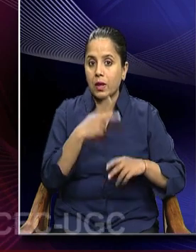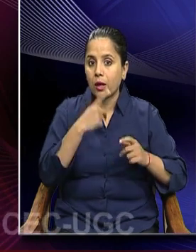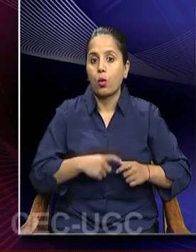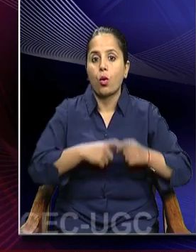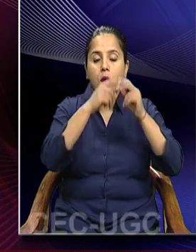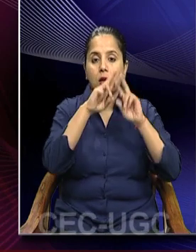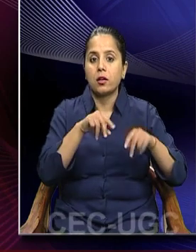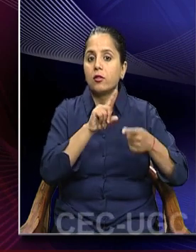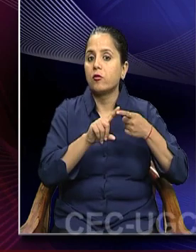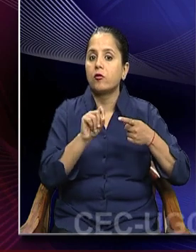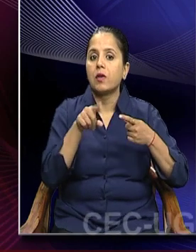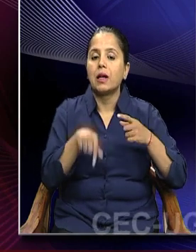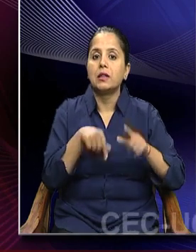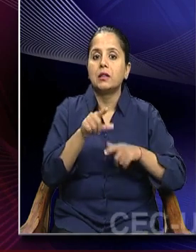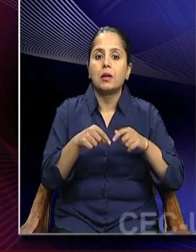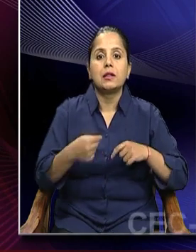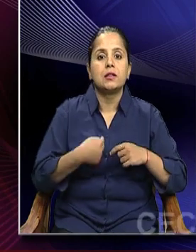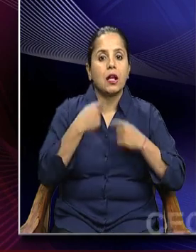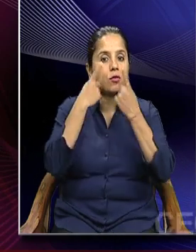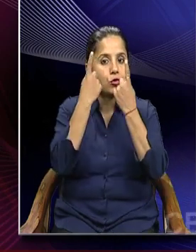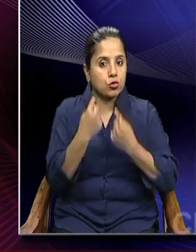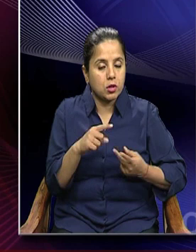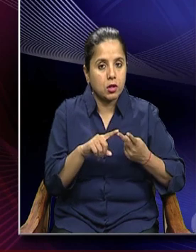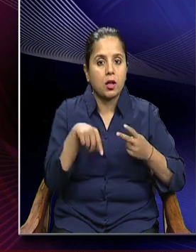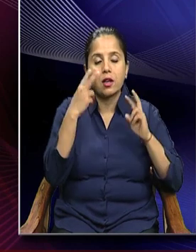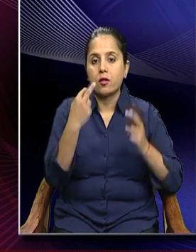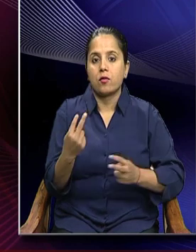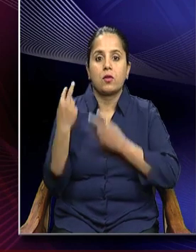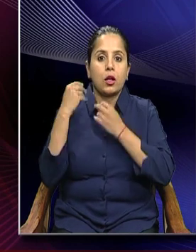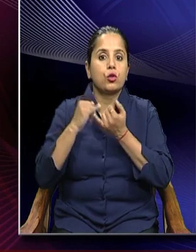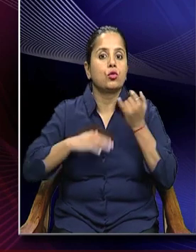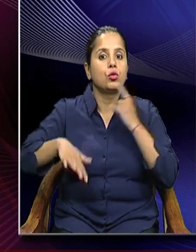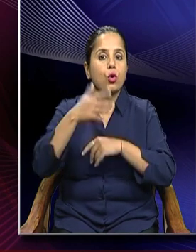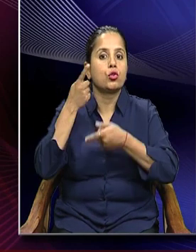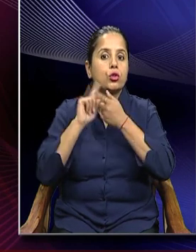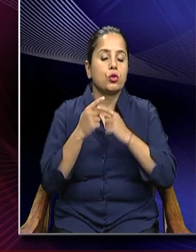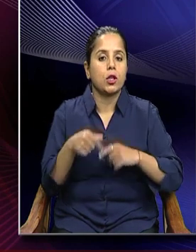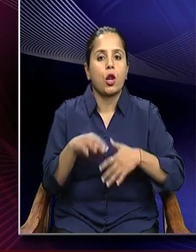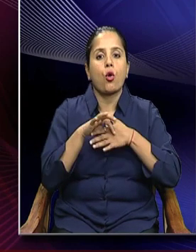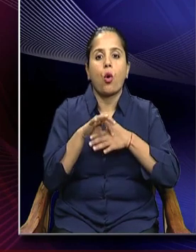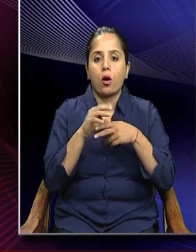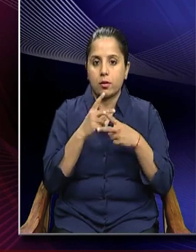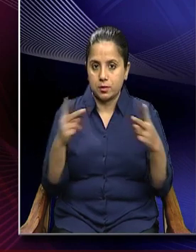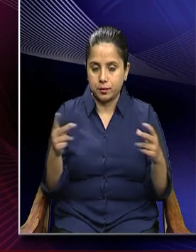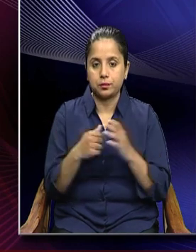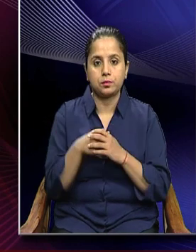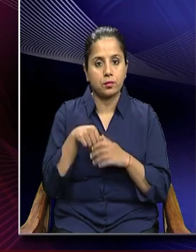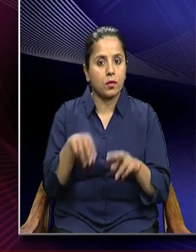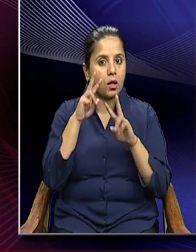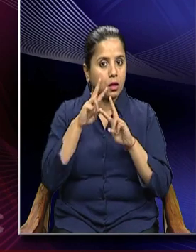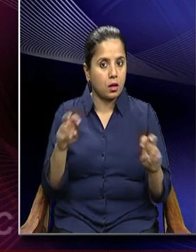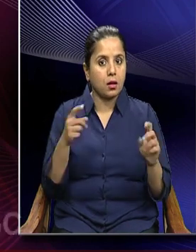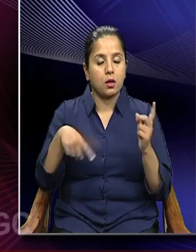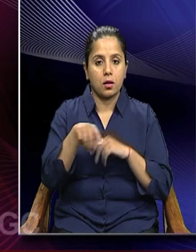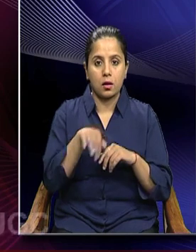research, the first step is self-assessment and reflection in socio-historical context. That is, researchers'